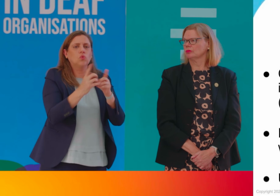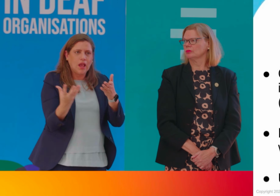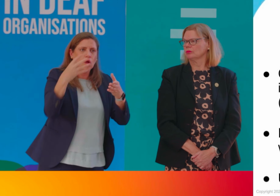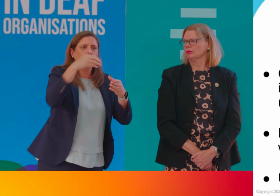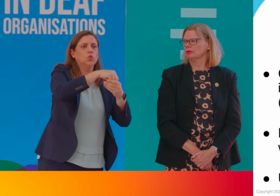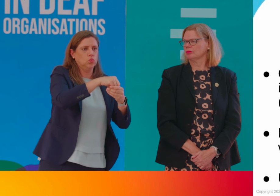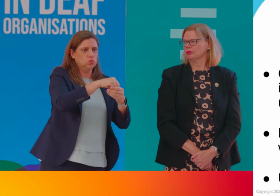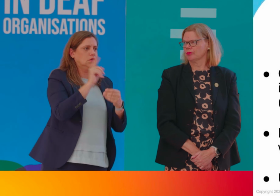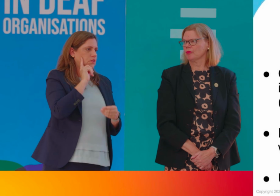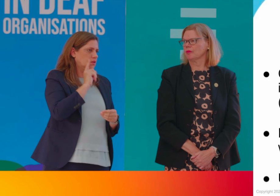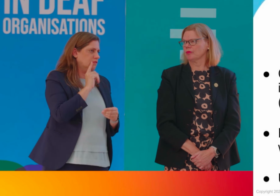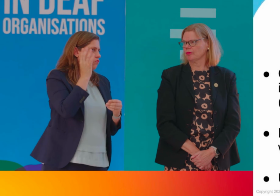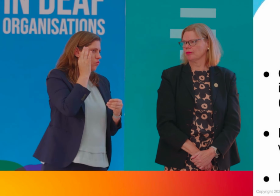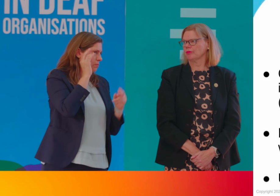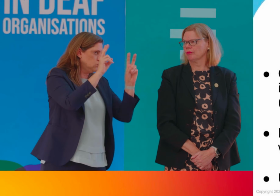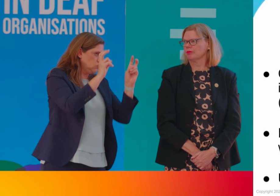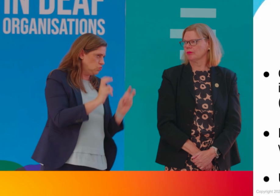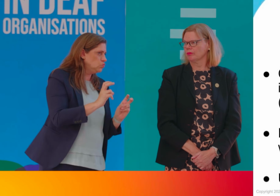organization.